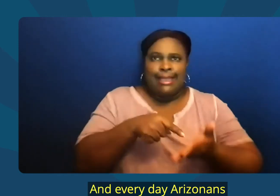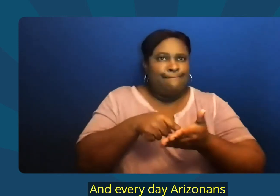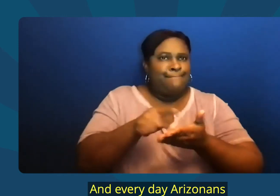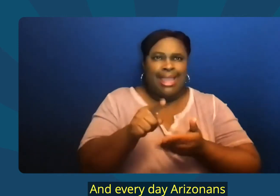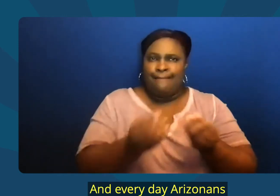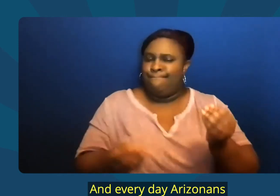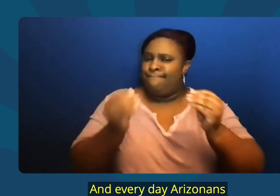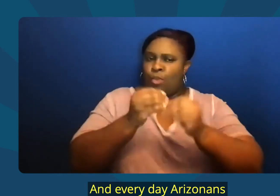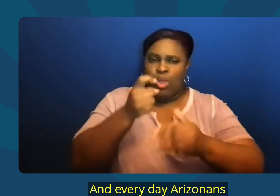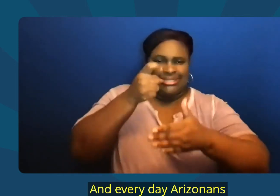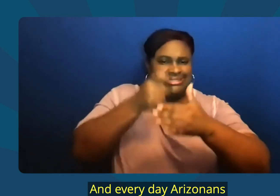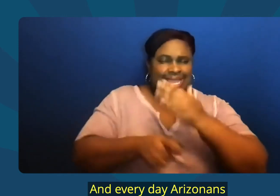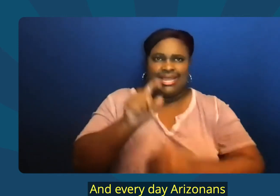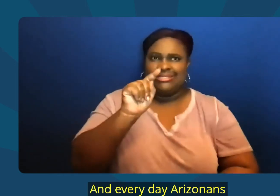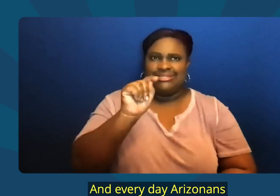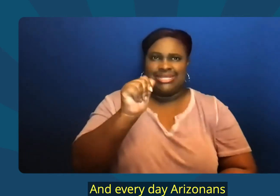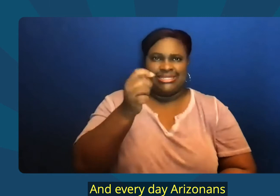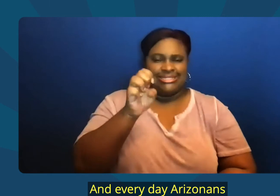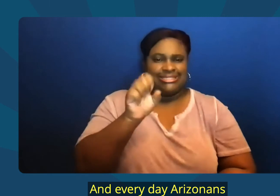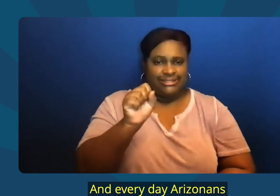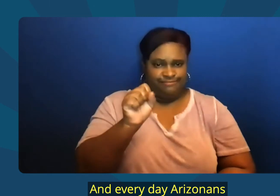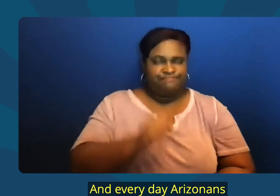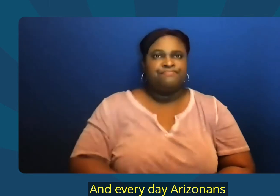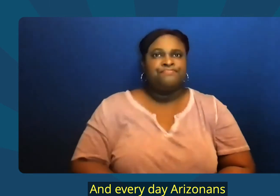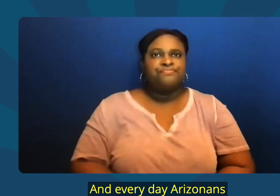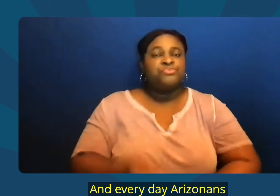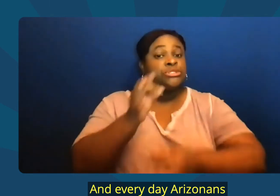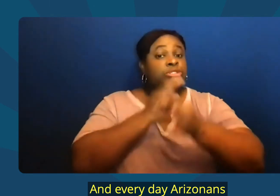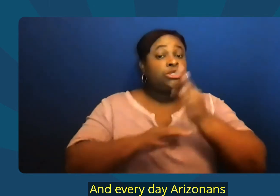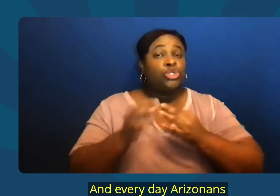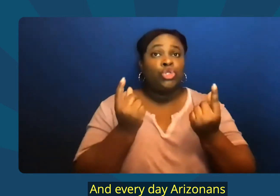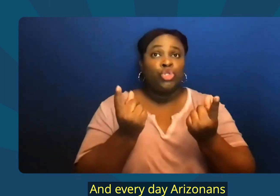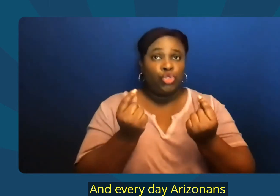Arizonans shouldn't be paying more in taxes.